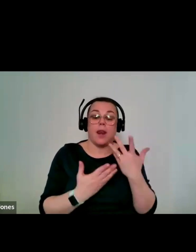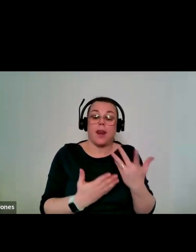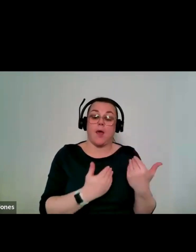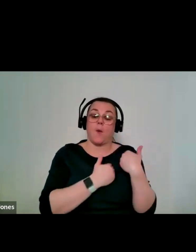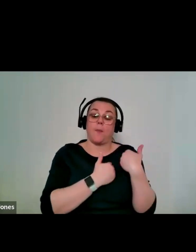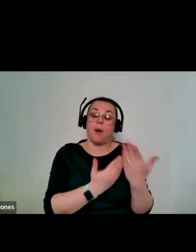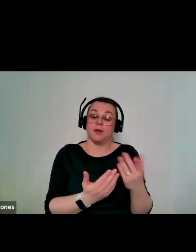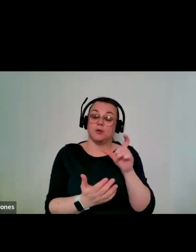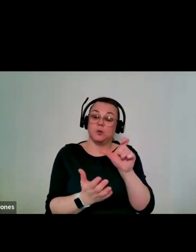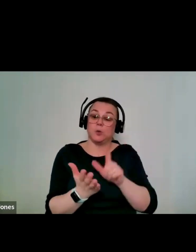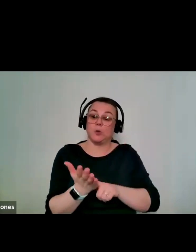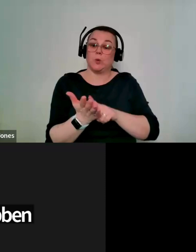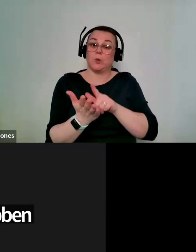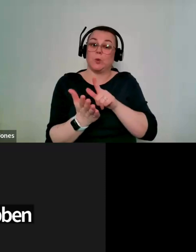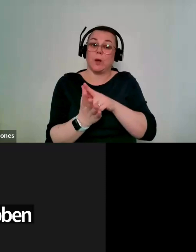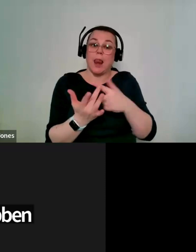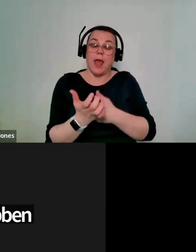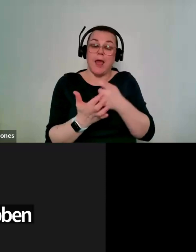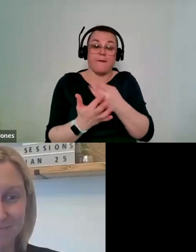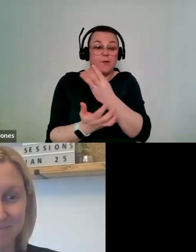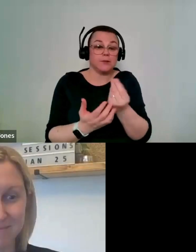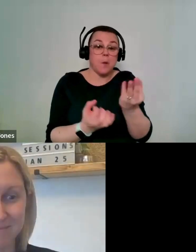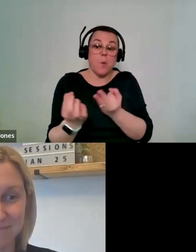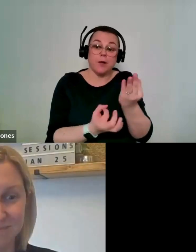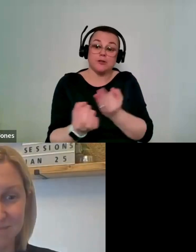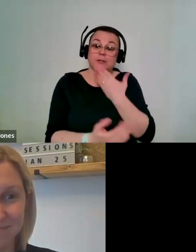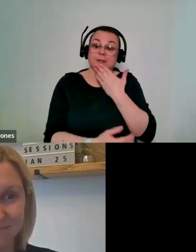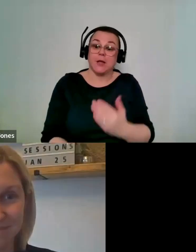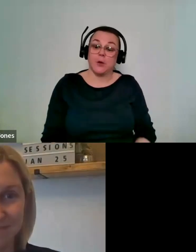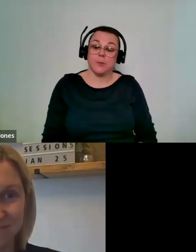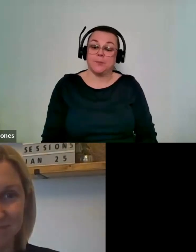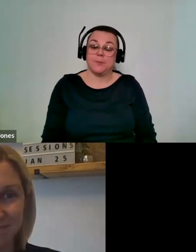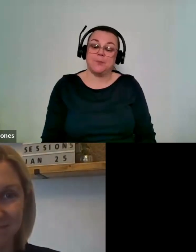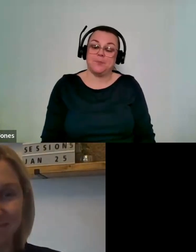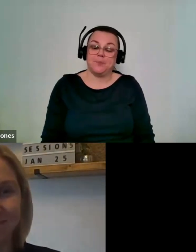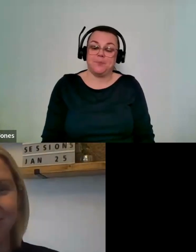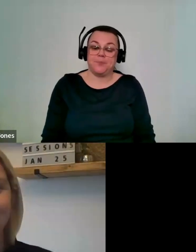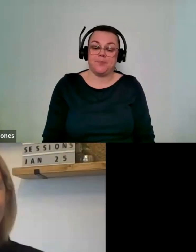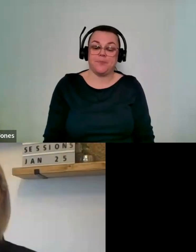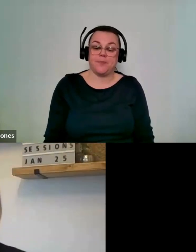to Claire for some questions. Thank you.